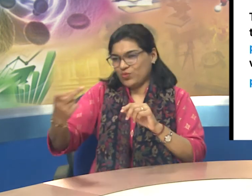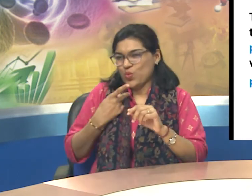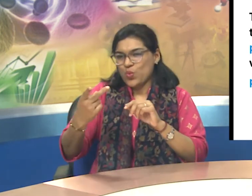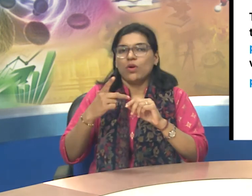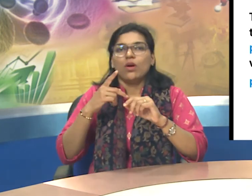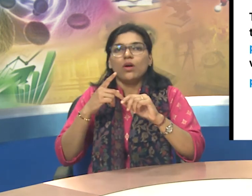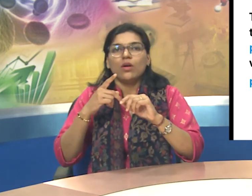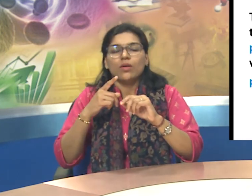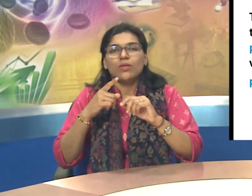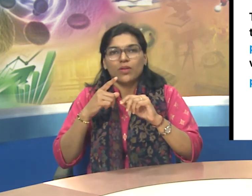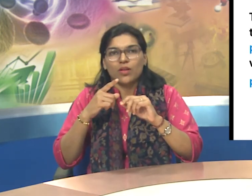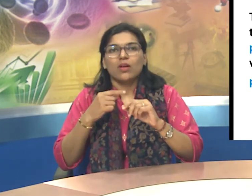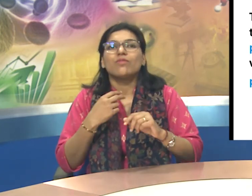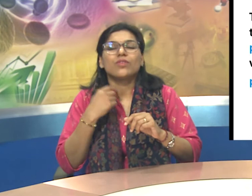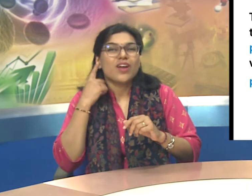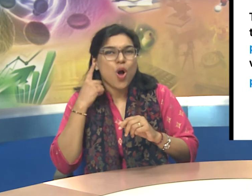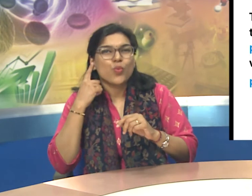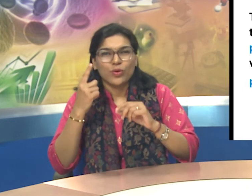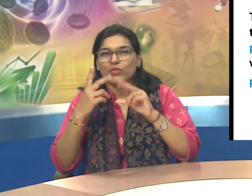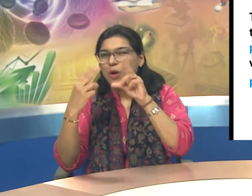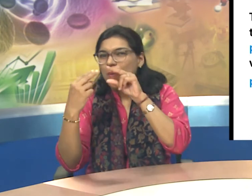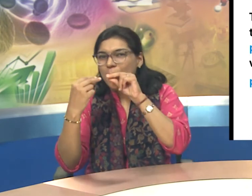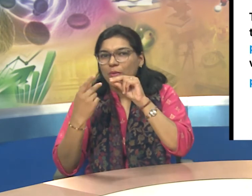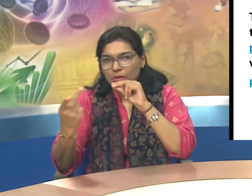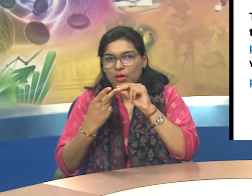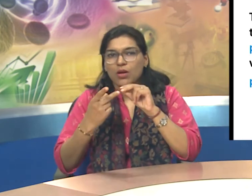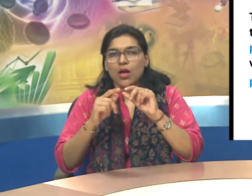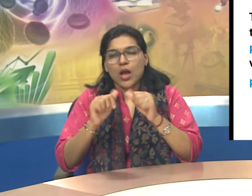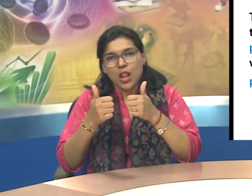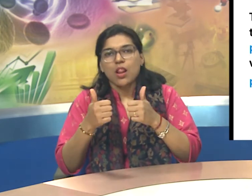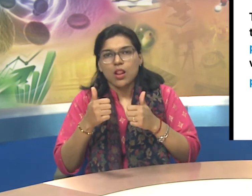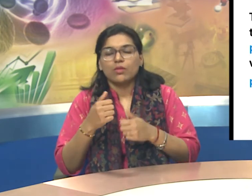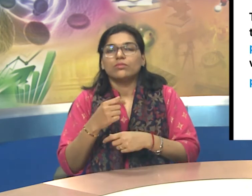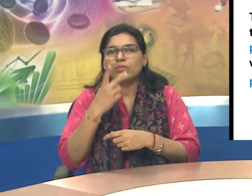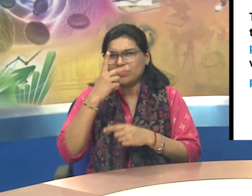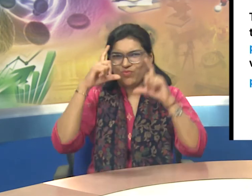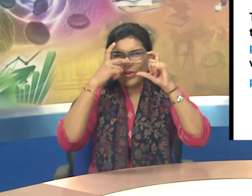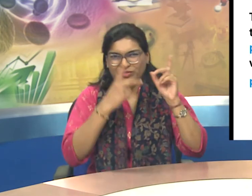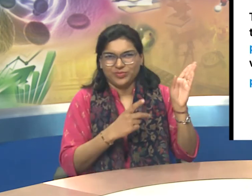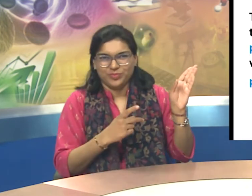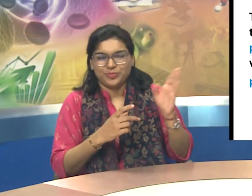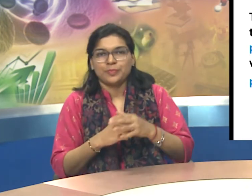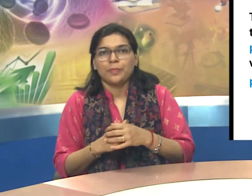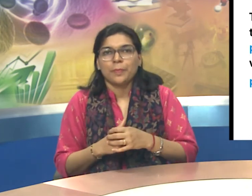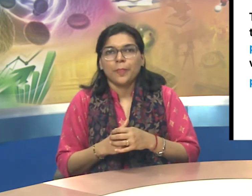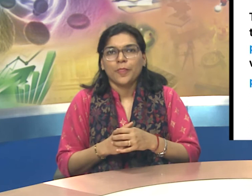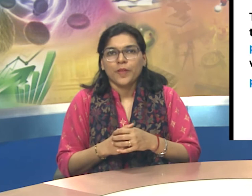The audience maintain a contact with the